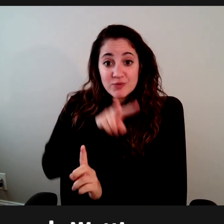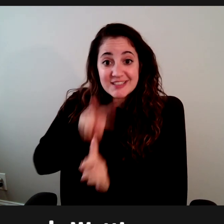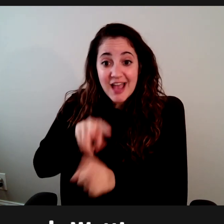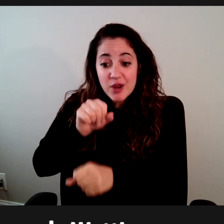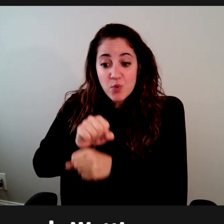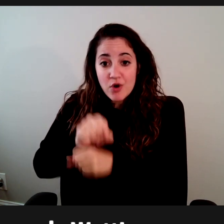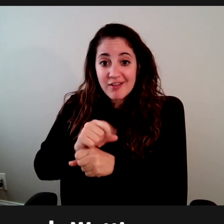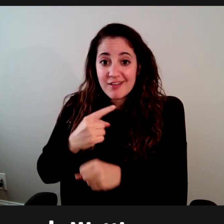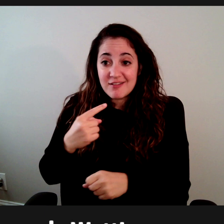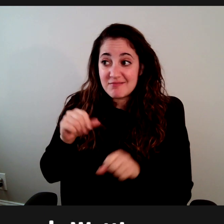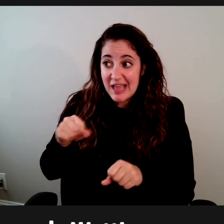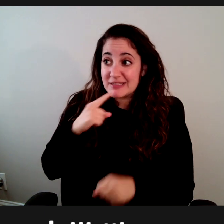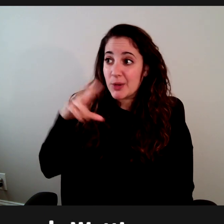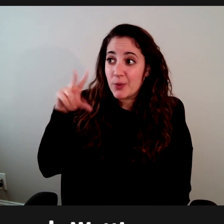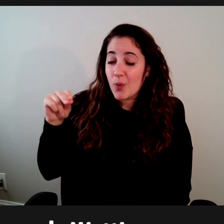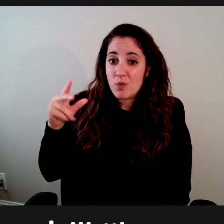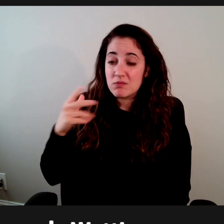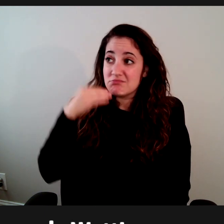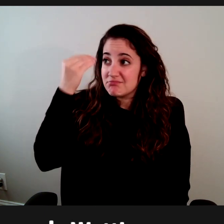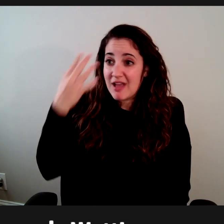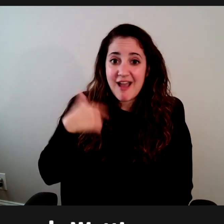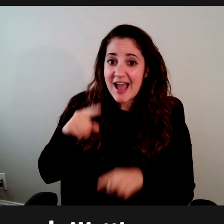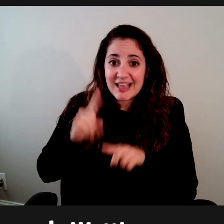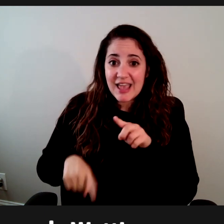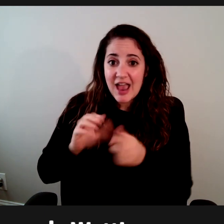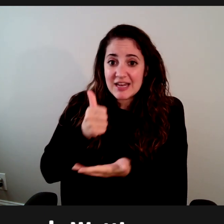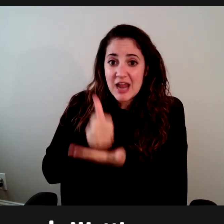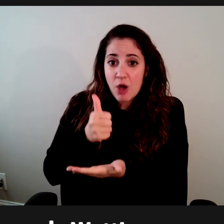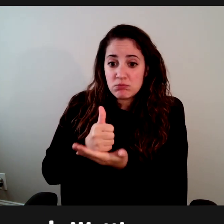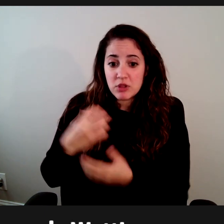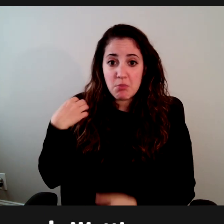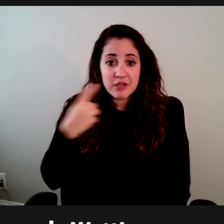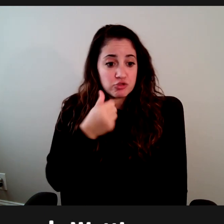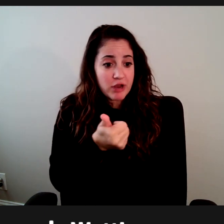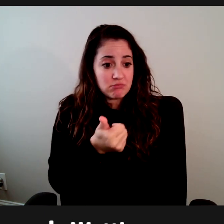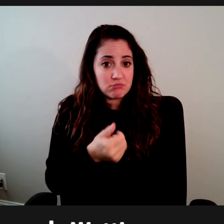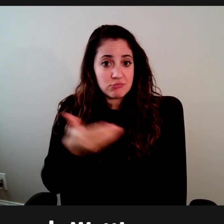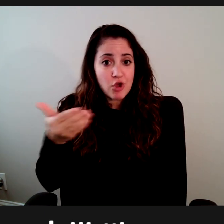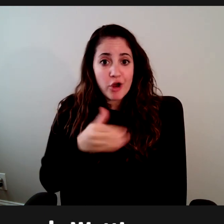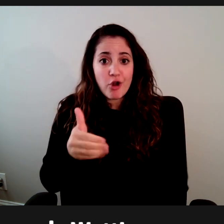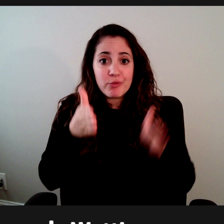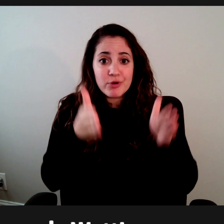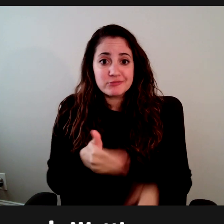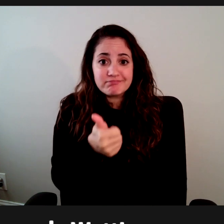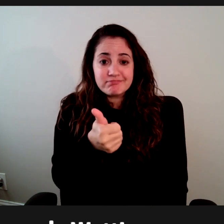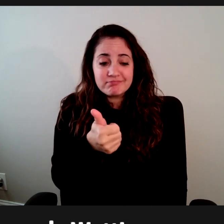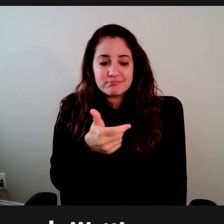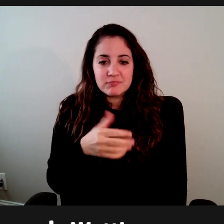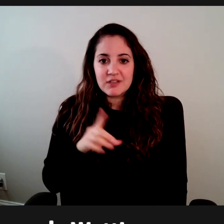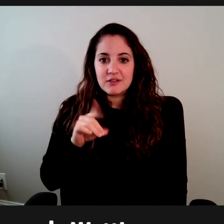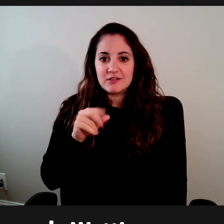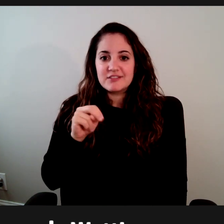work that, their boss was ready to hand them, and basically said, I can't do that. I need help. And they said, great, go hire